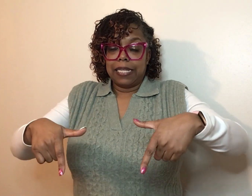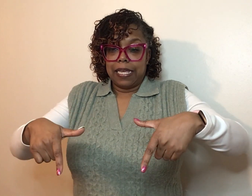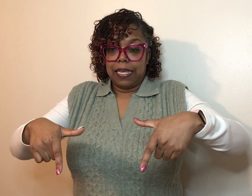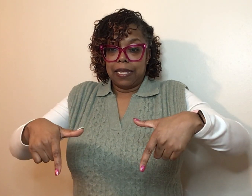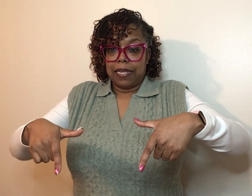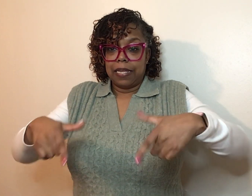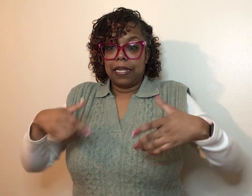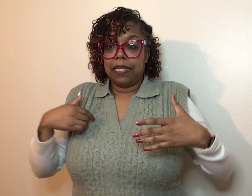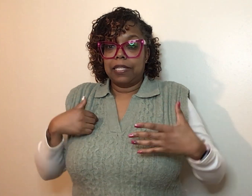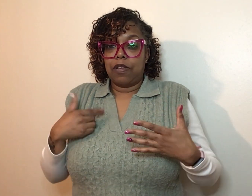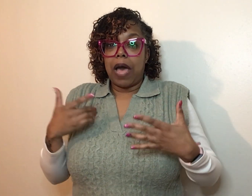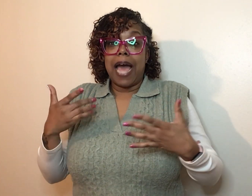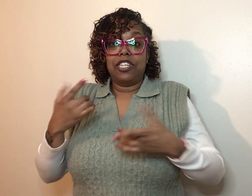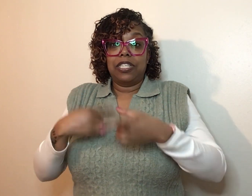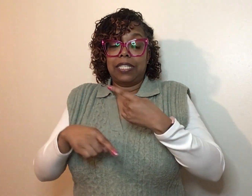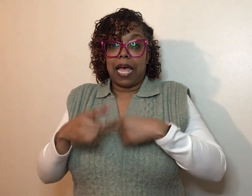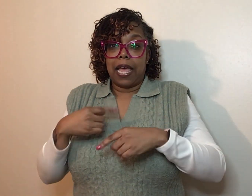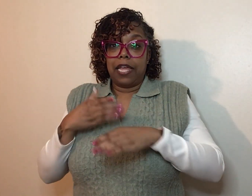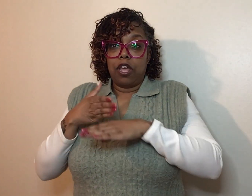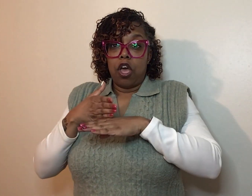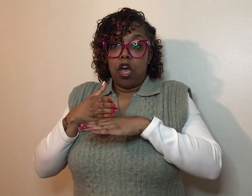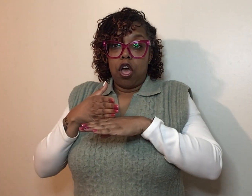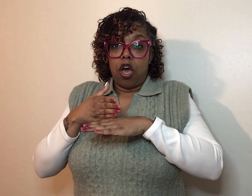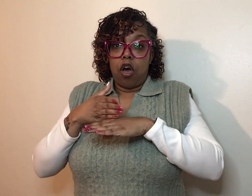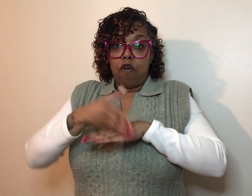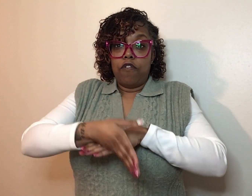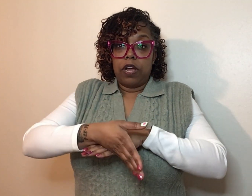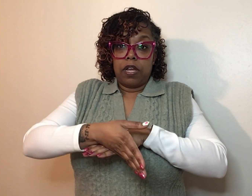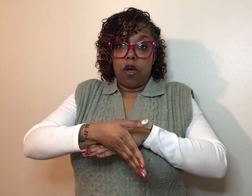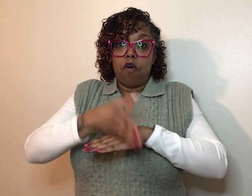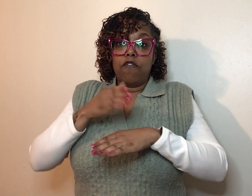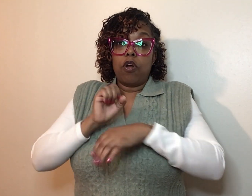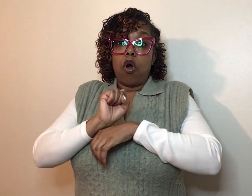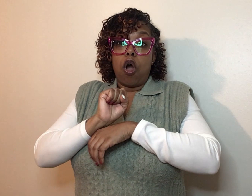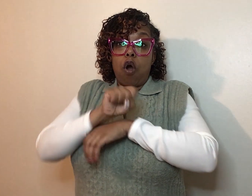anxiety. So I just signed over, or